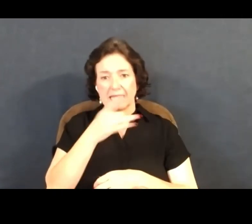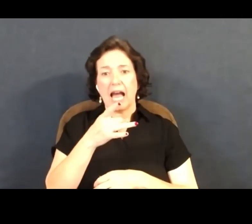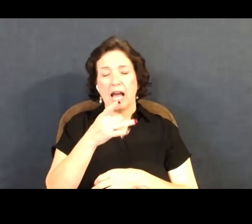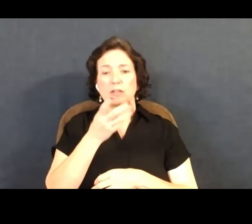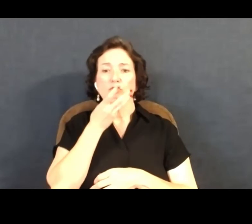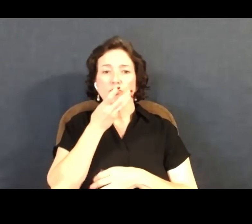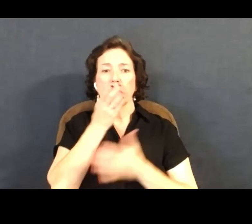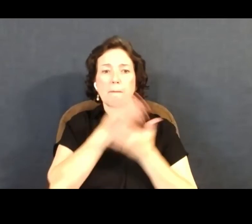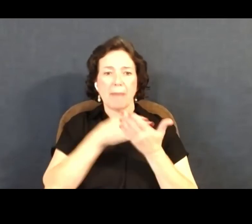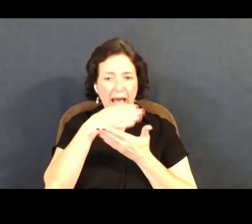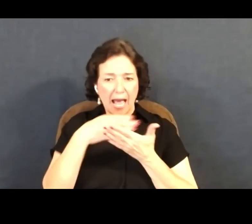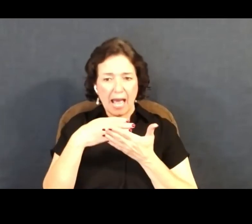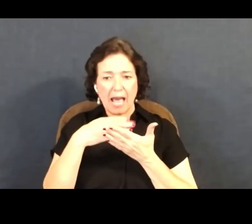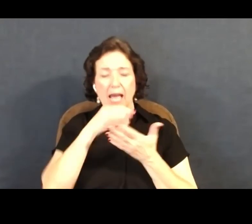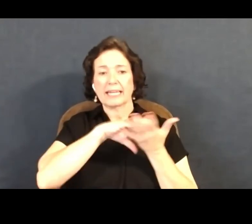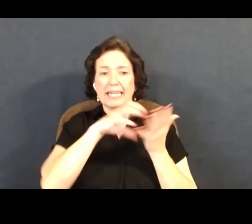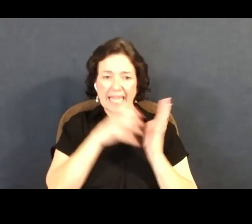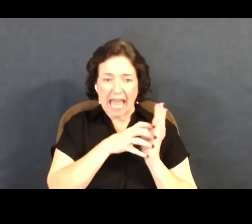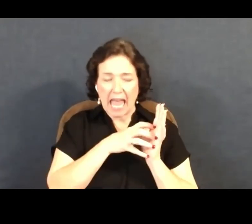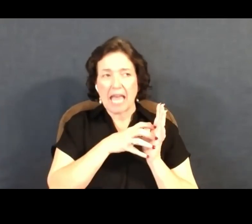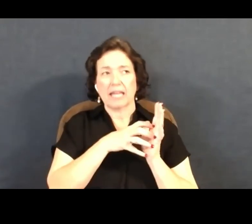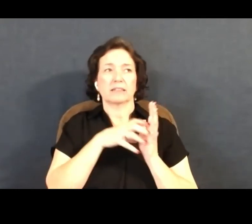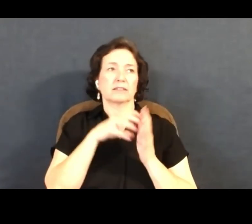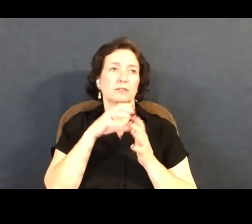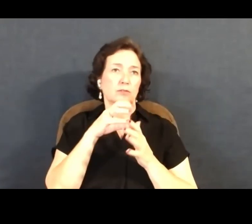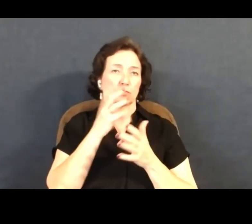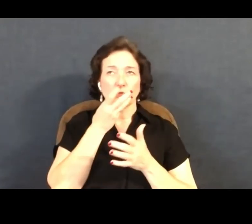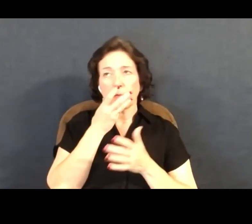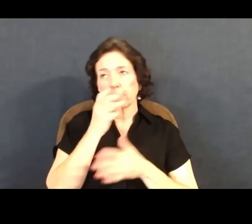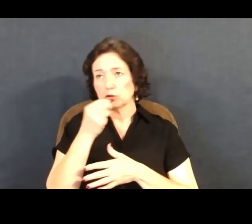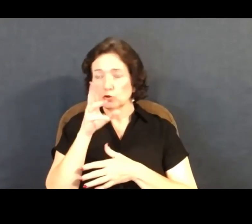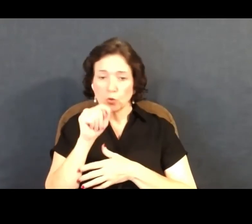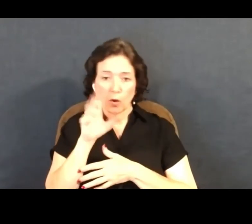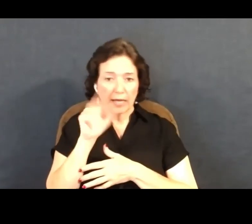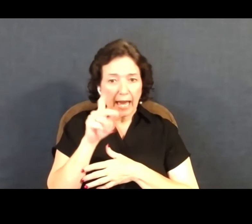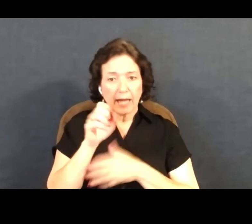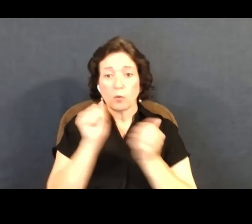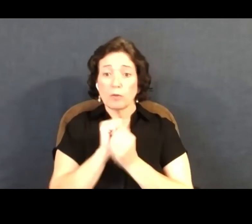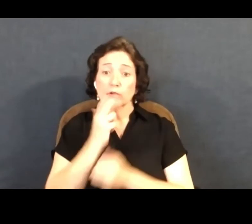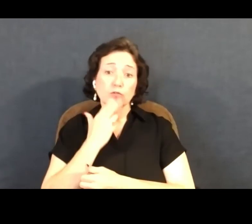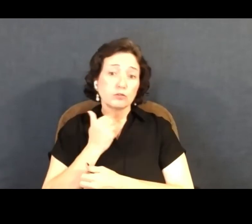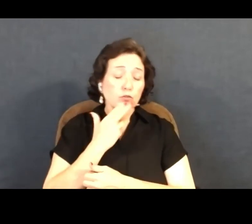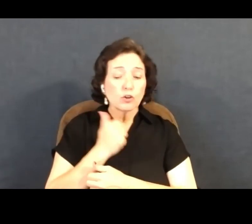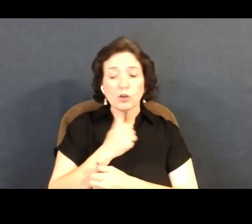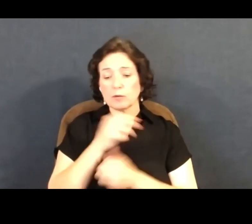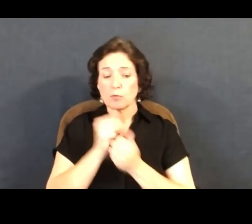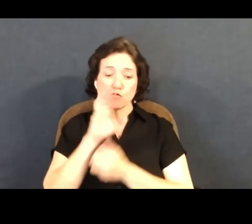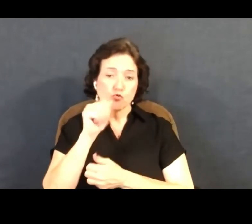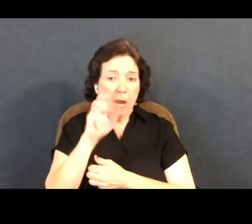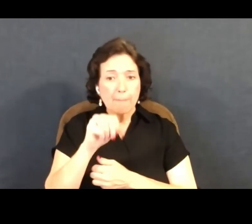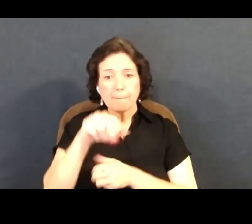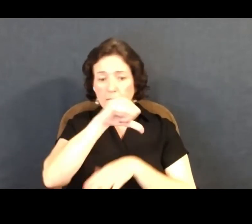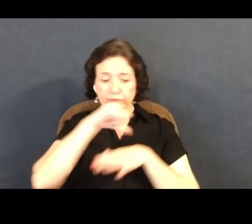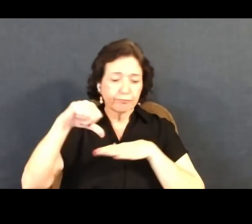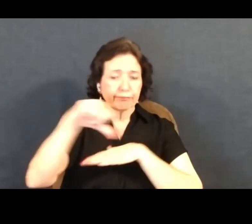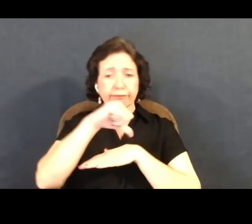began to like strawberry cake, and he liked strawberry shortcake. He liked strawberries with sugar and strawberries with cream, and